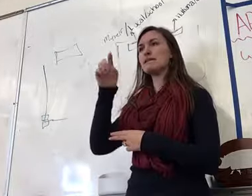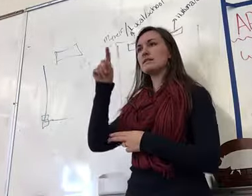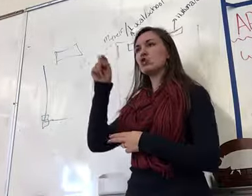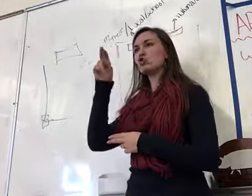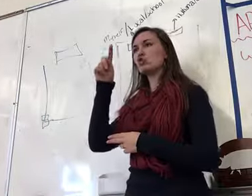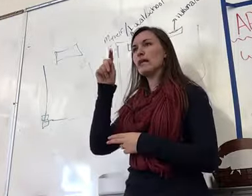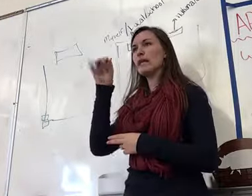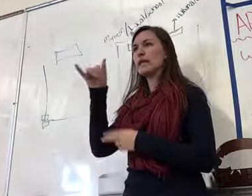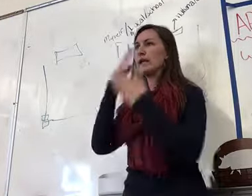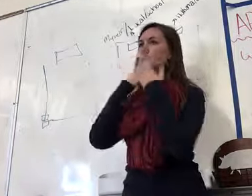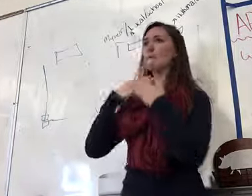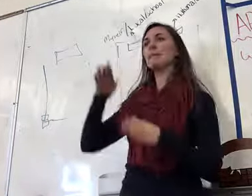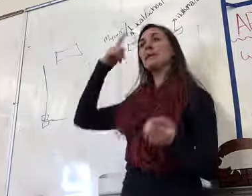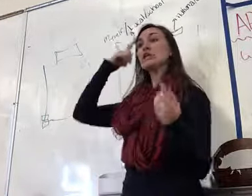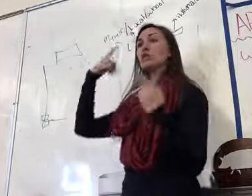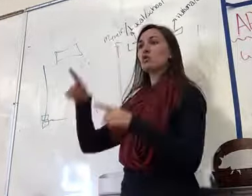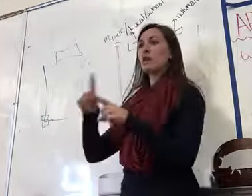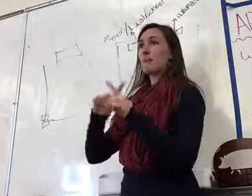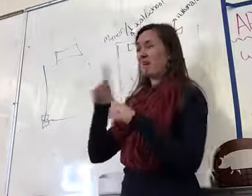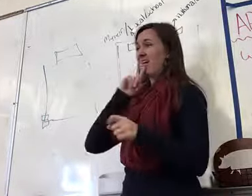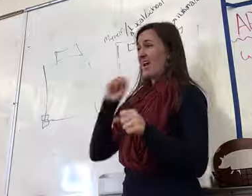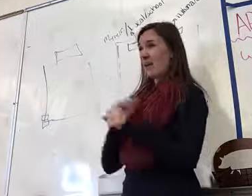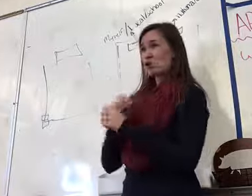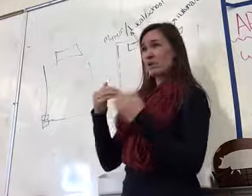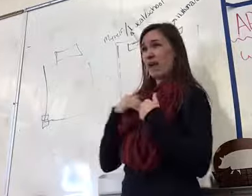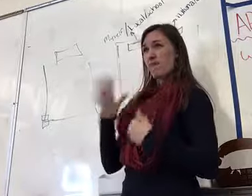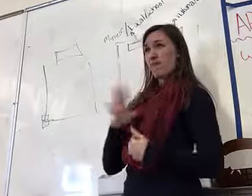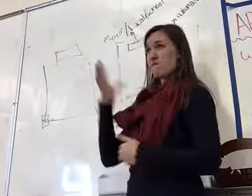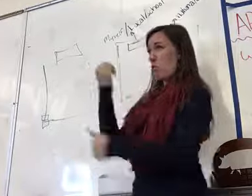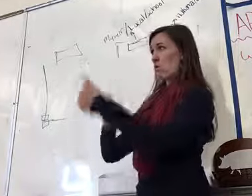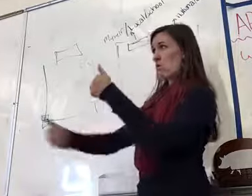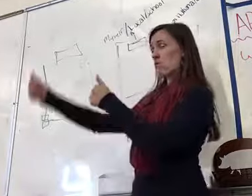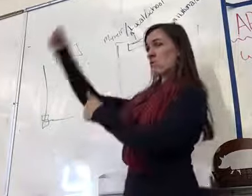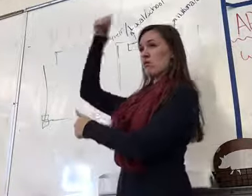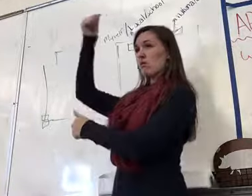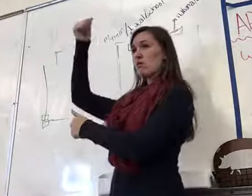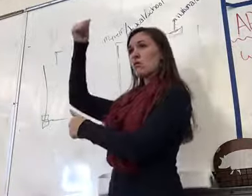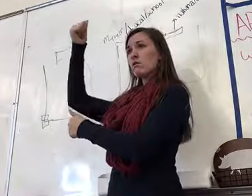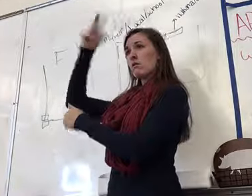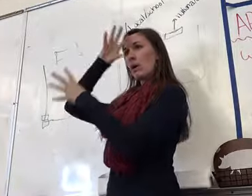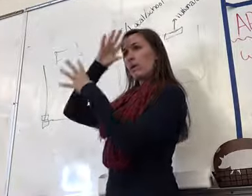active president until George Washington is going to be elected in